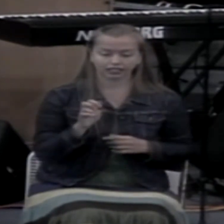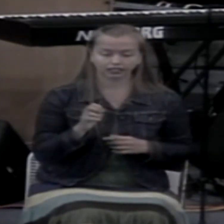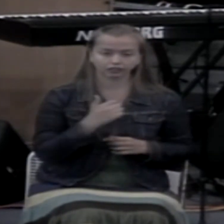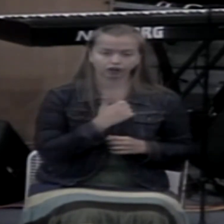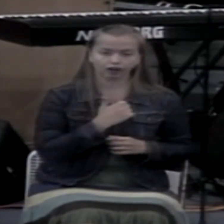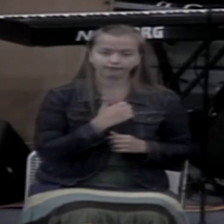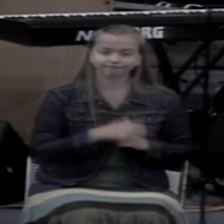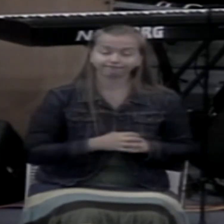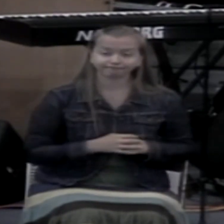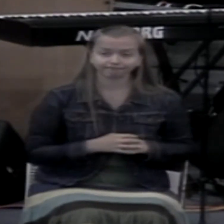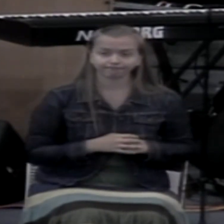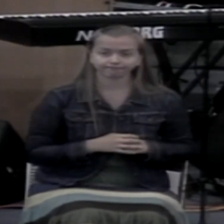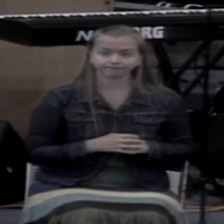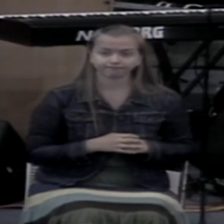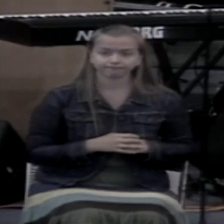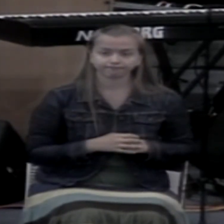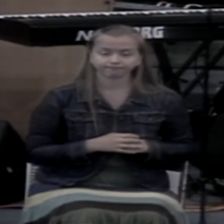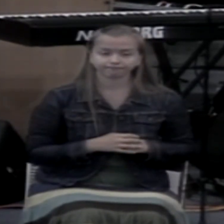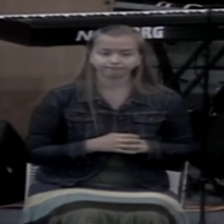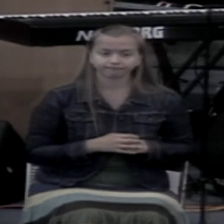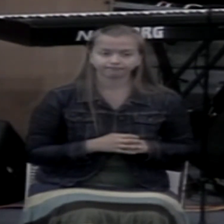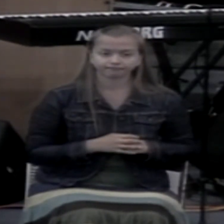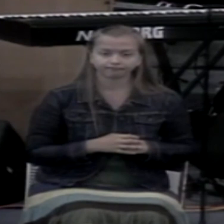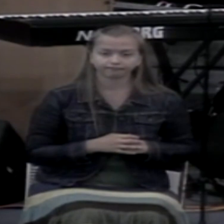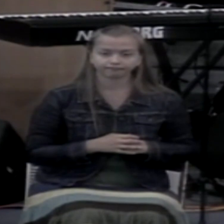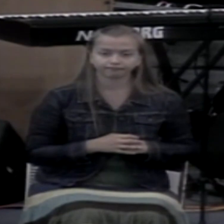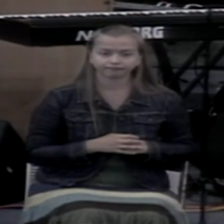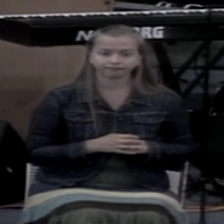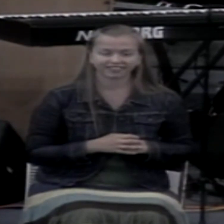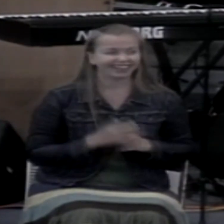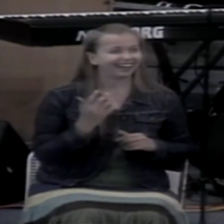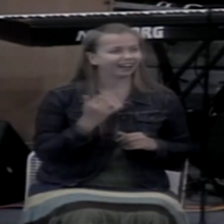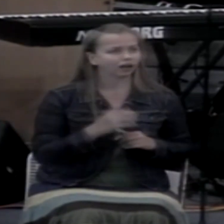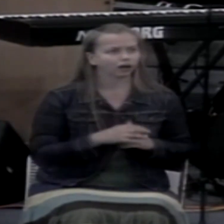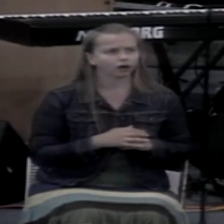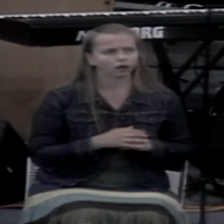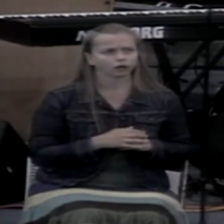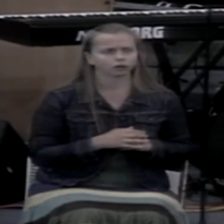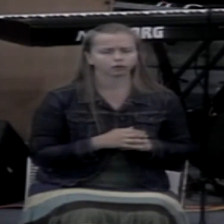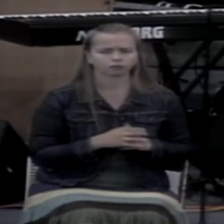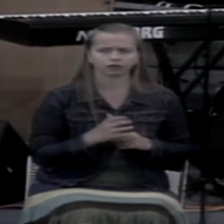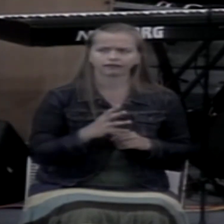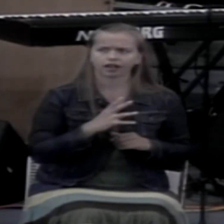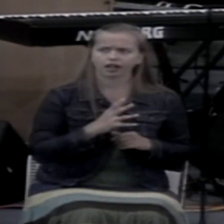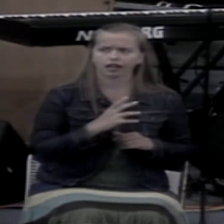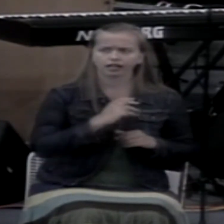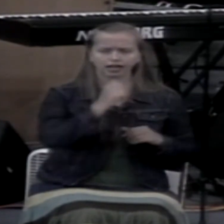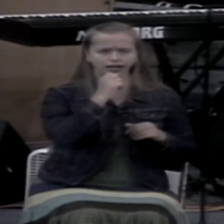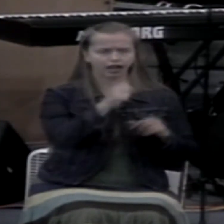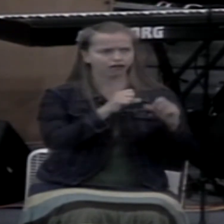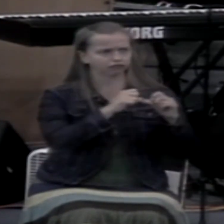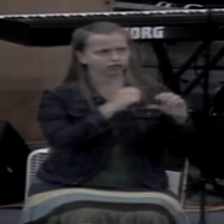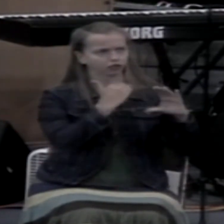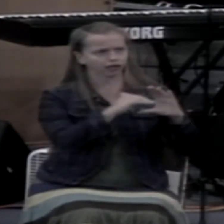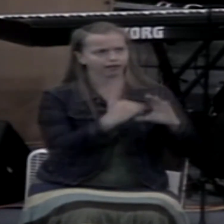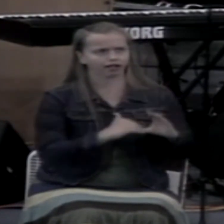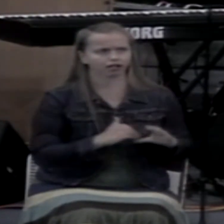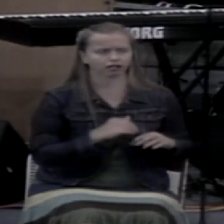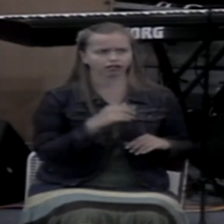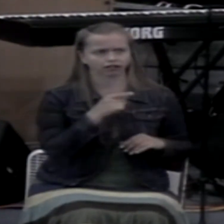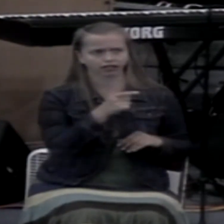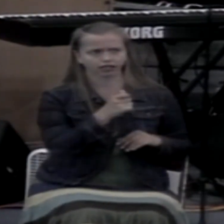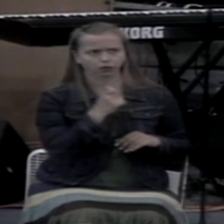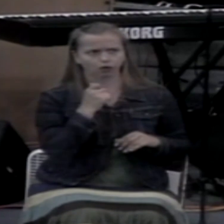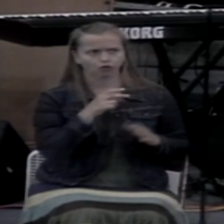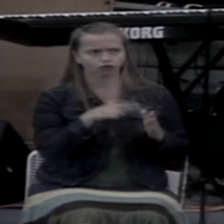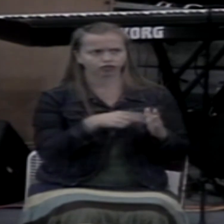I'm praying for that man every day. I want to see him go to Chester Mitchell's church. I want to see him receive the baptism of the Holy